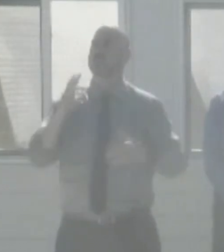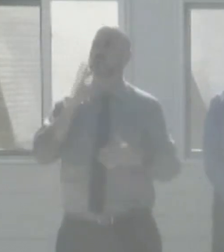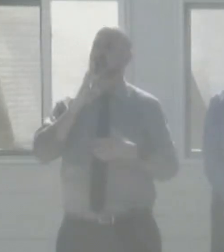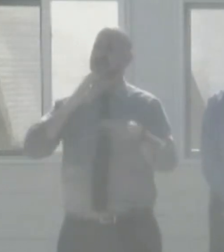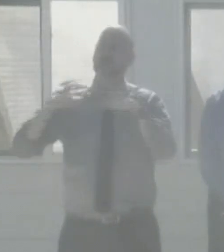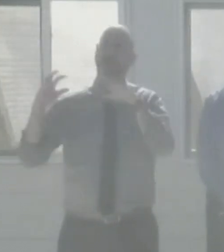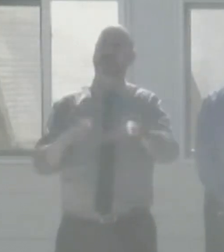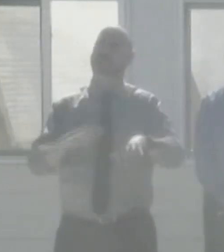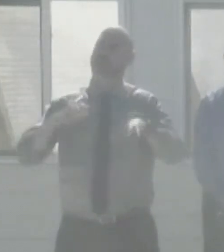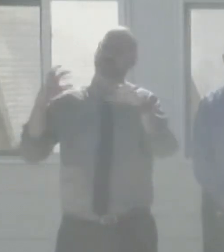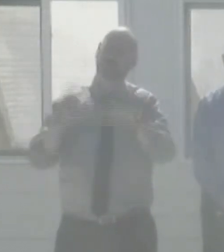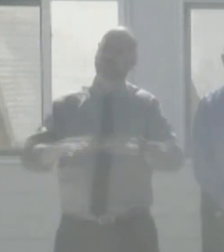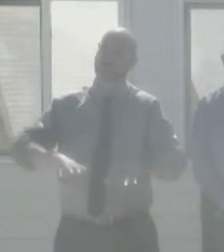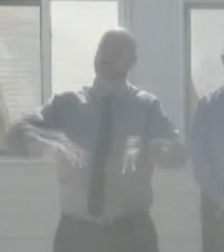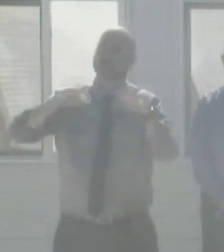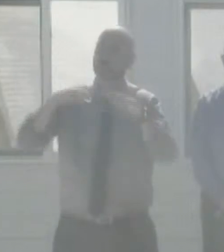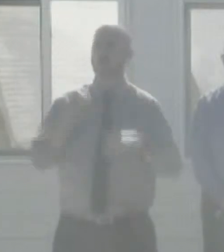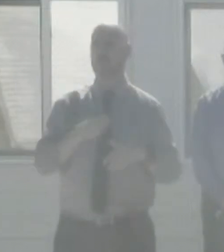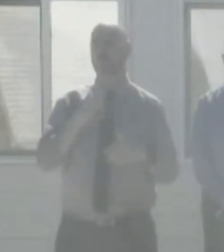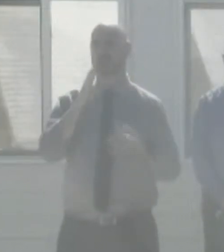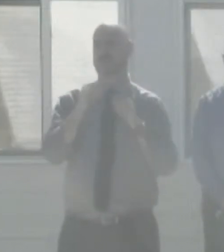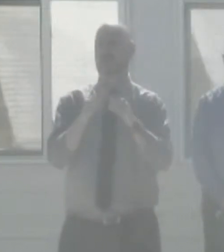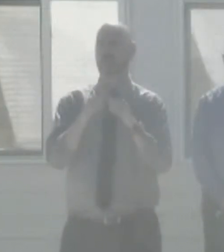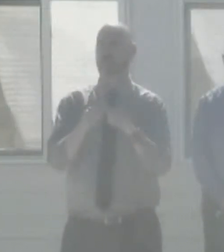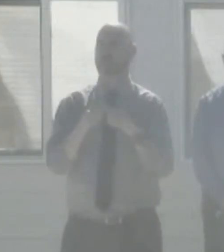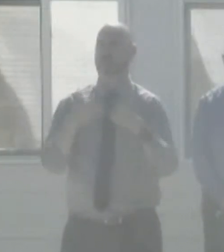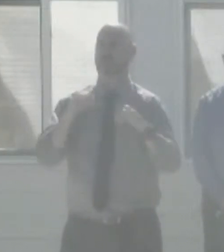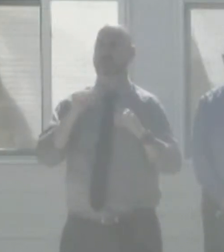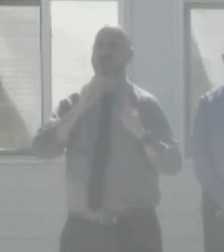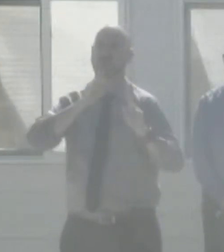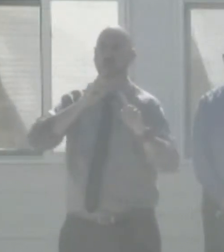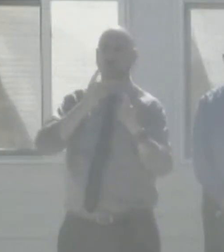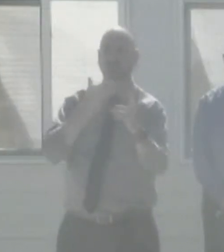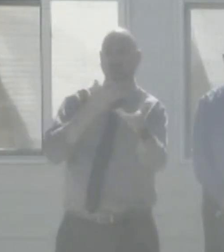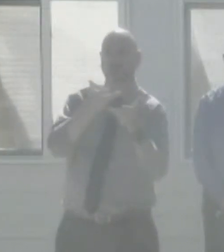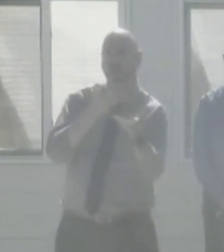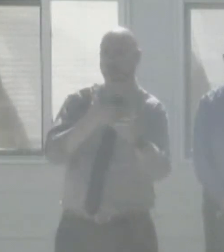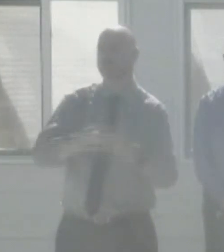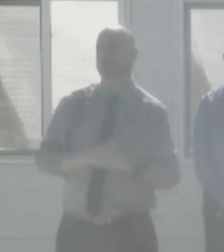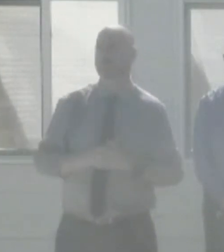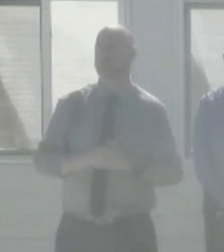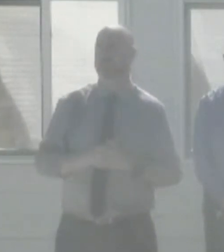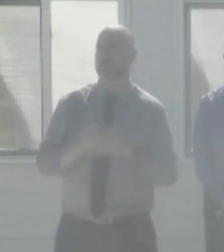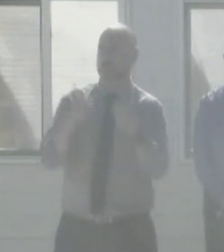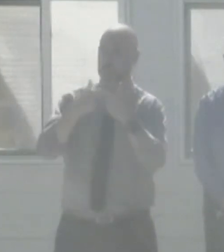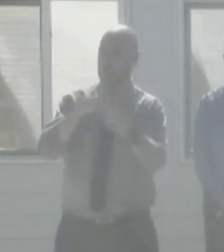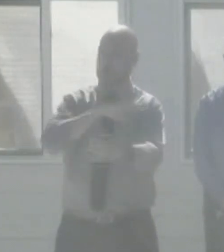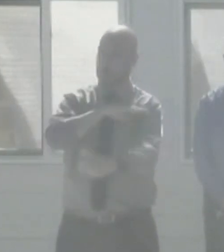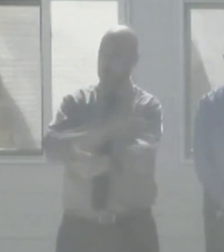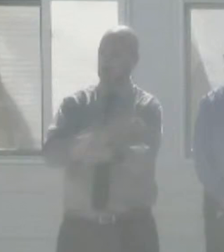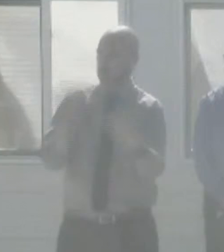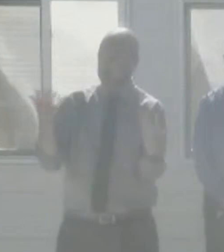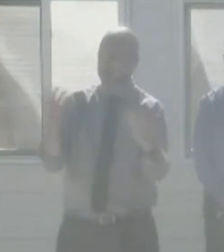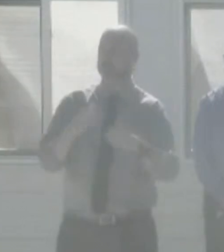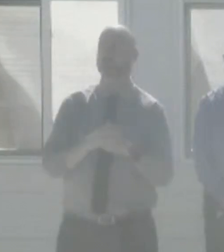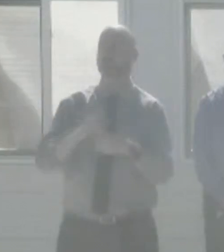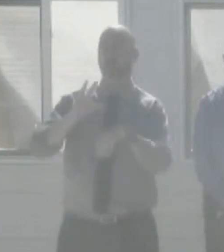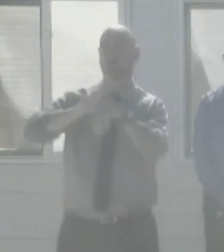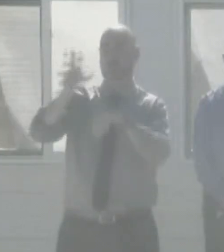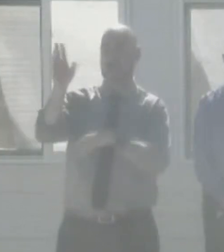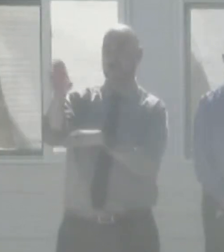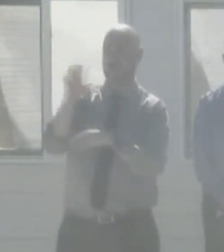as appropriate. Power. So as of the 3 p.m. update, we've got